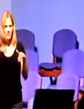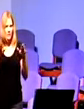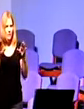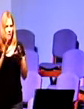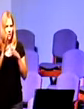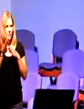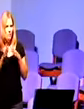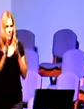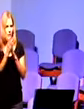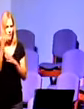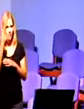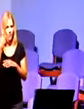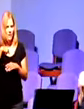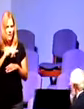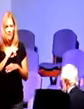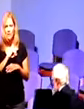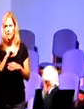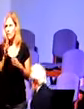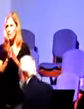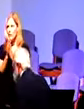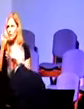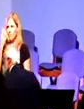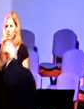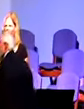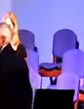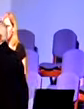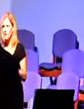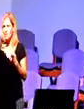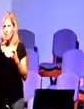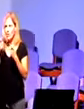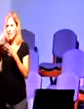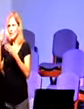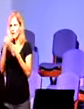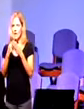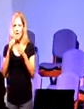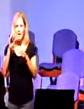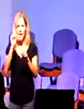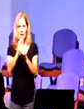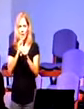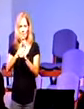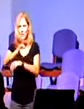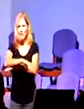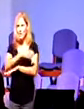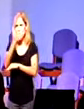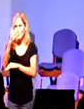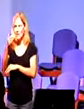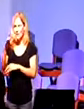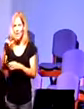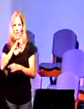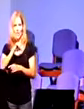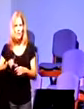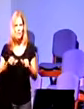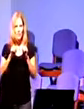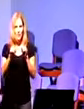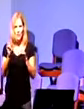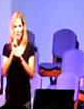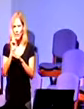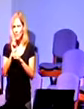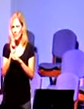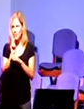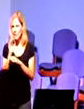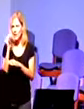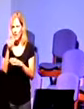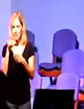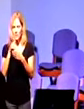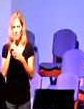close, praying for us, praying for, I'm just going to give you a whole list, Operation Christmas Child, right, that the Lord would continue to use